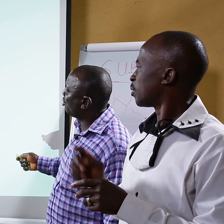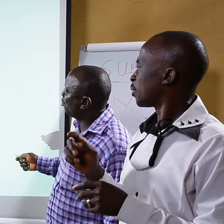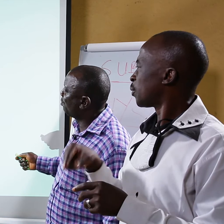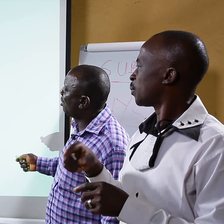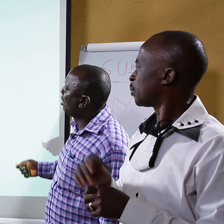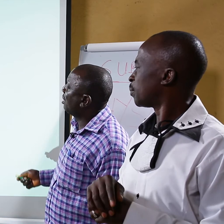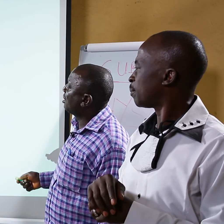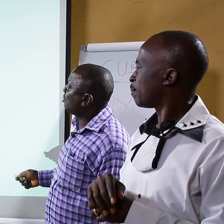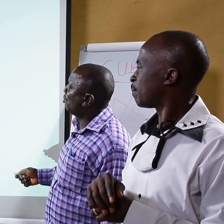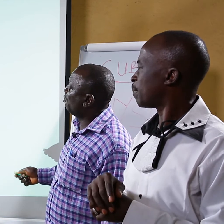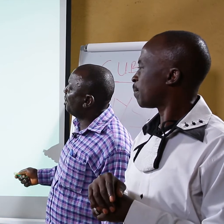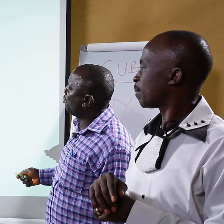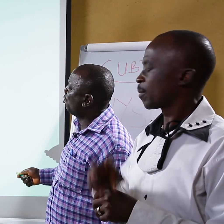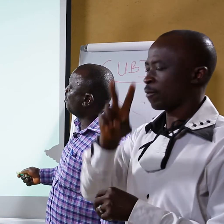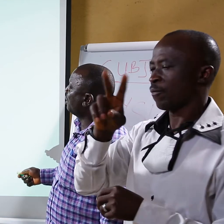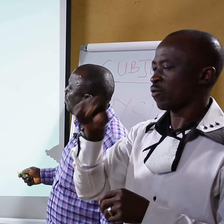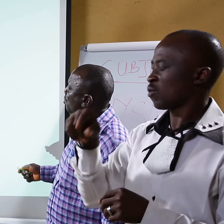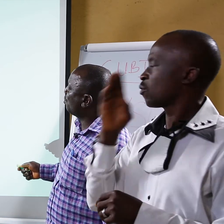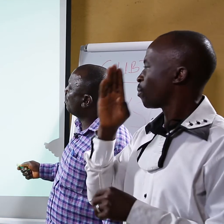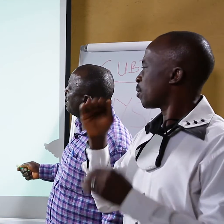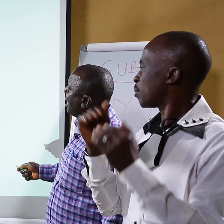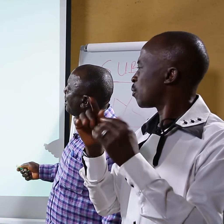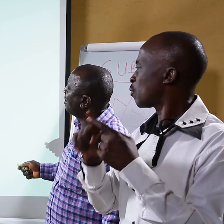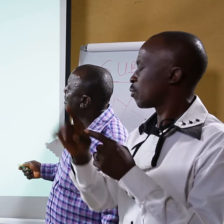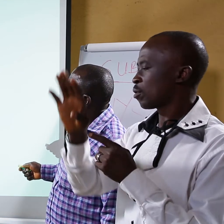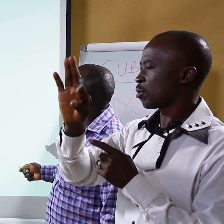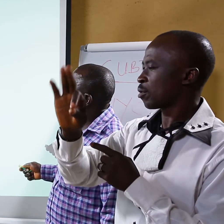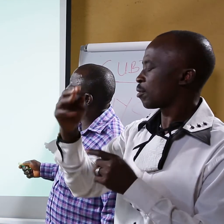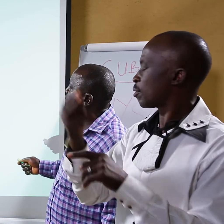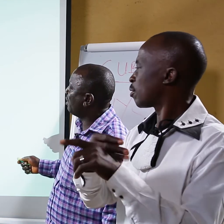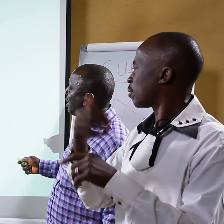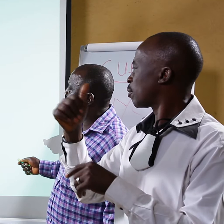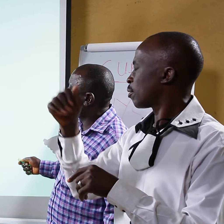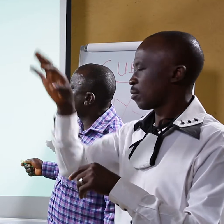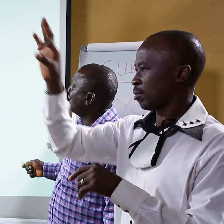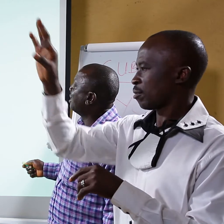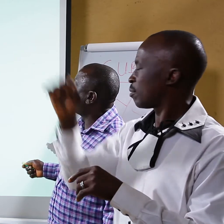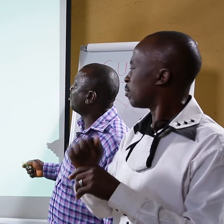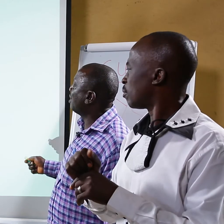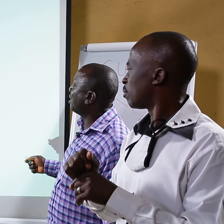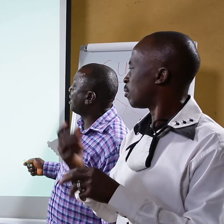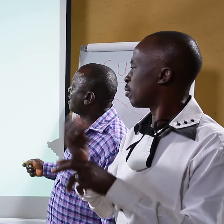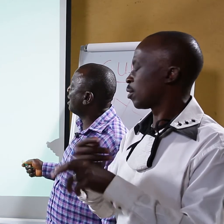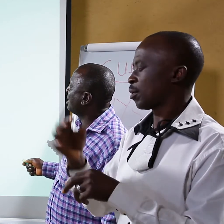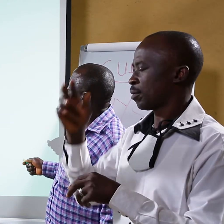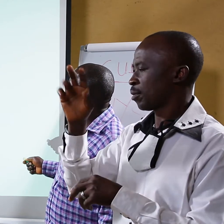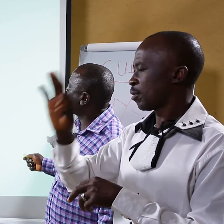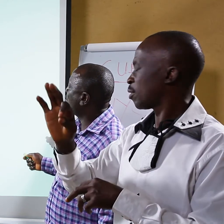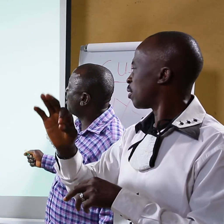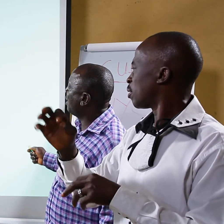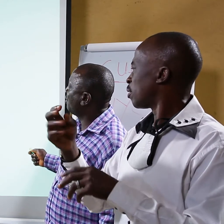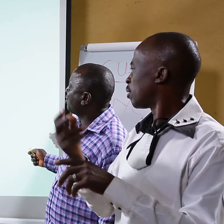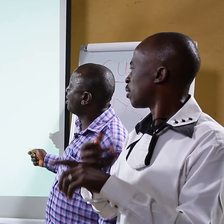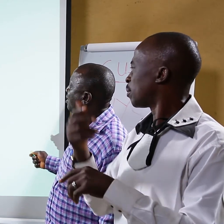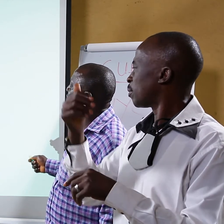subscript Q. So VQ will be equals to 9 times 10 raised to power 9 times our charge, 9 times 10 raised to